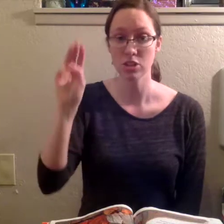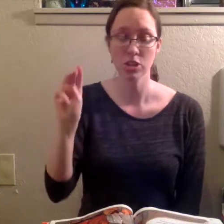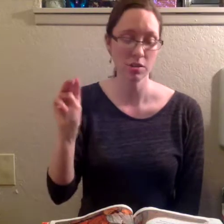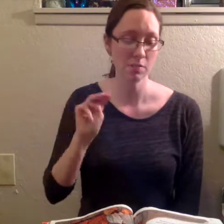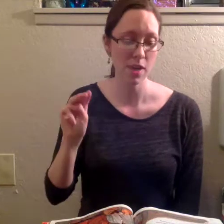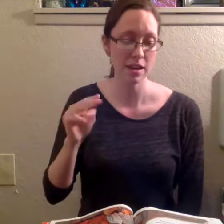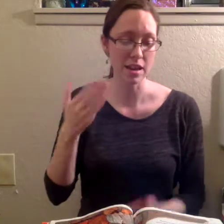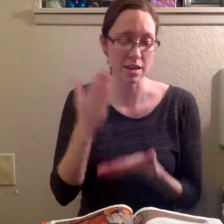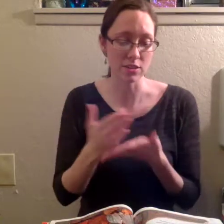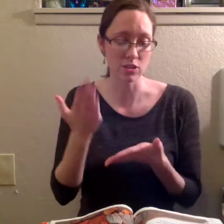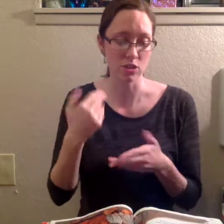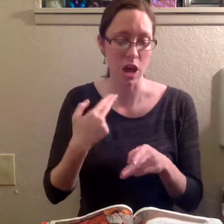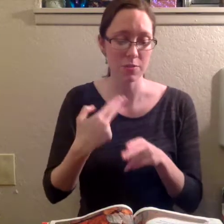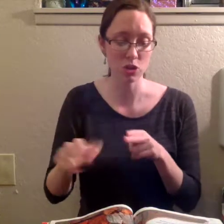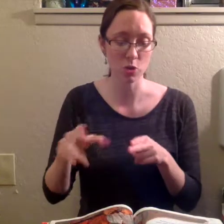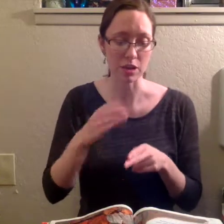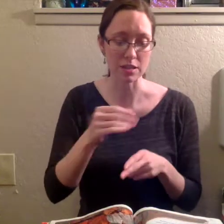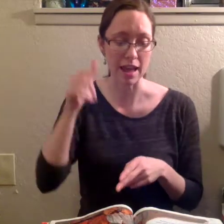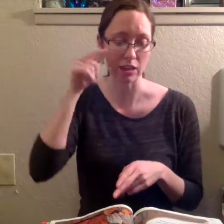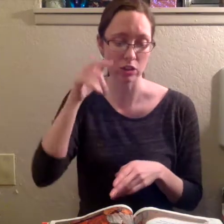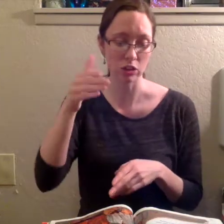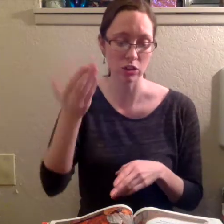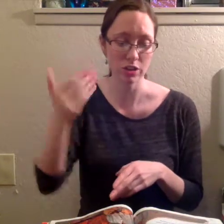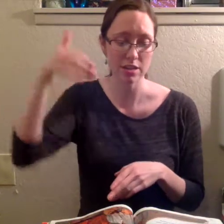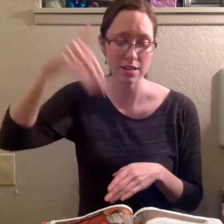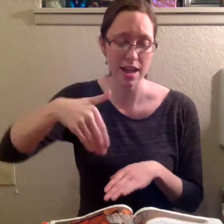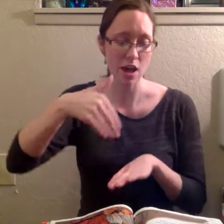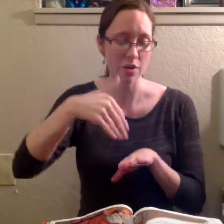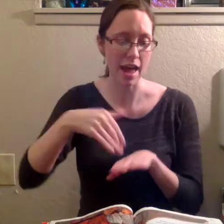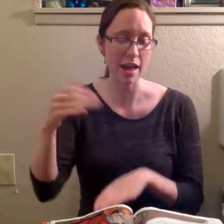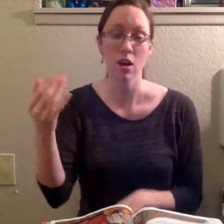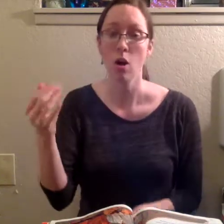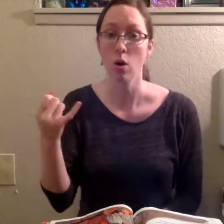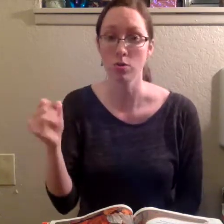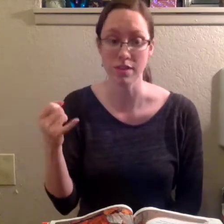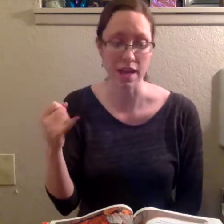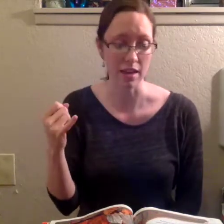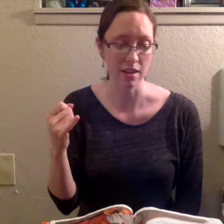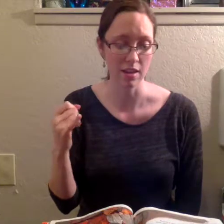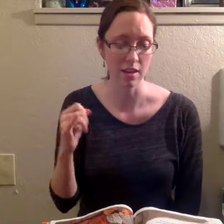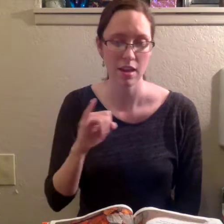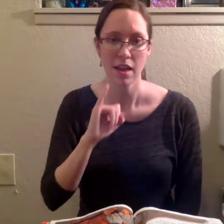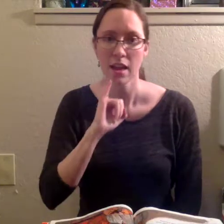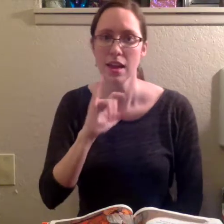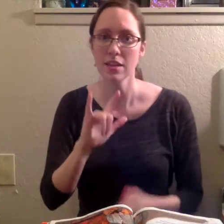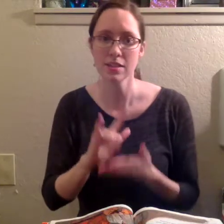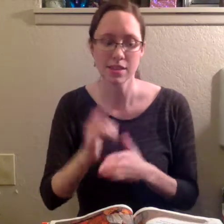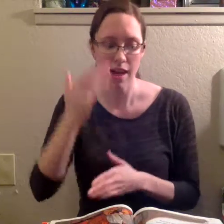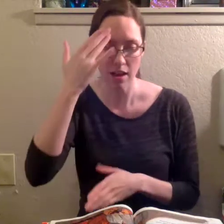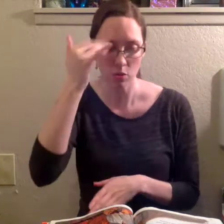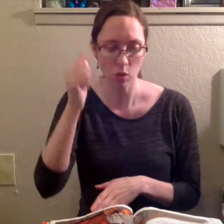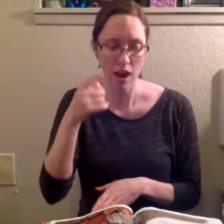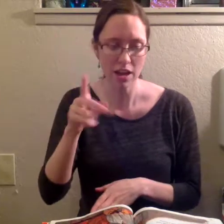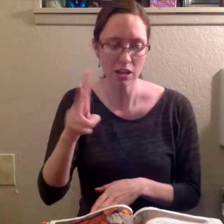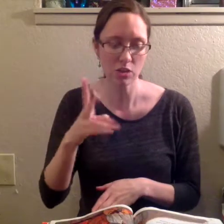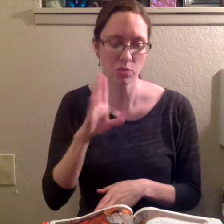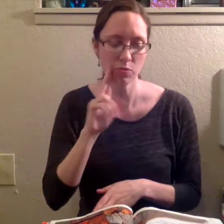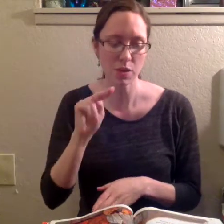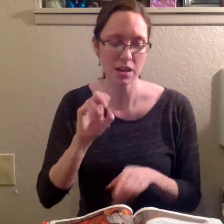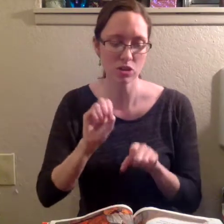Mr. Mendez stopped short and looked down at Jose. "Is that why you've been